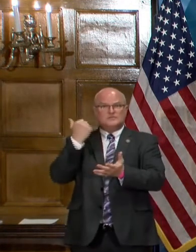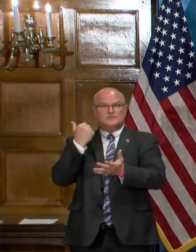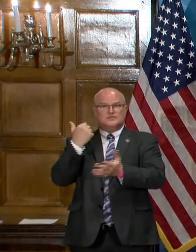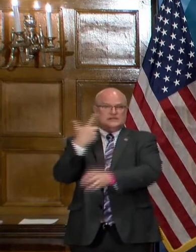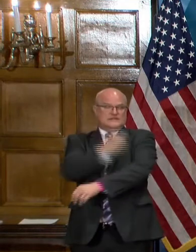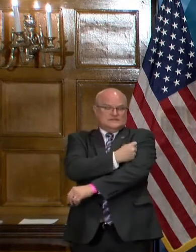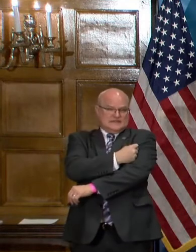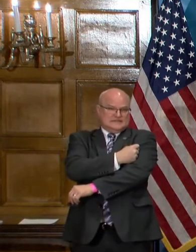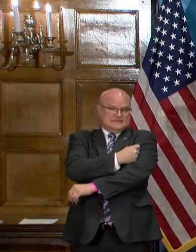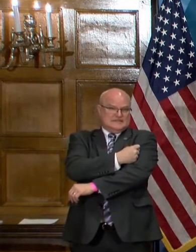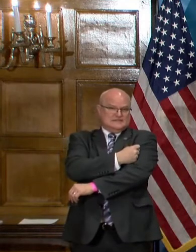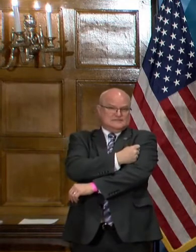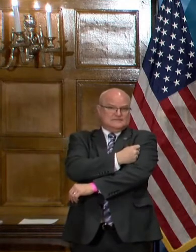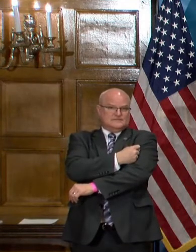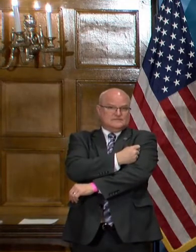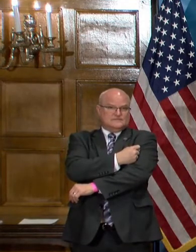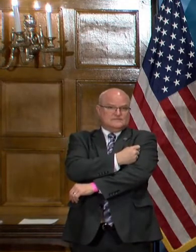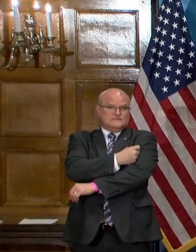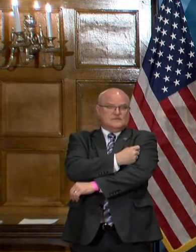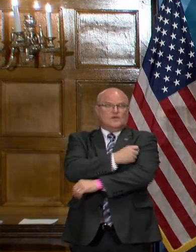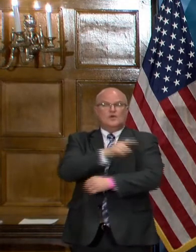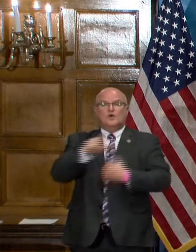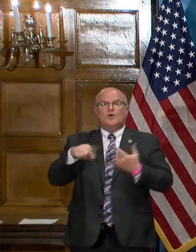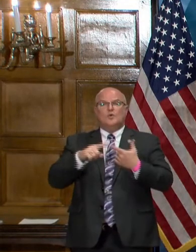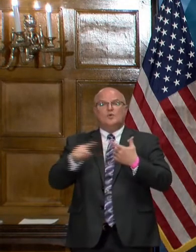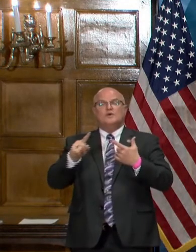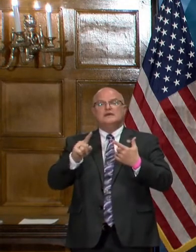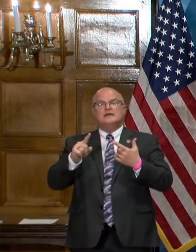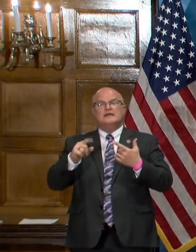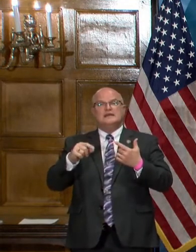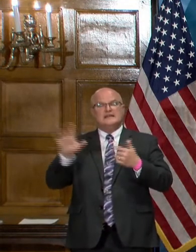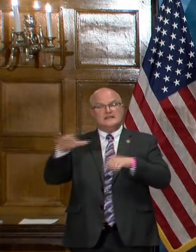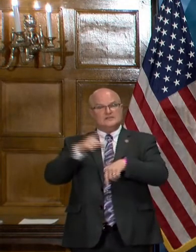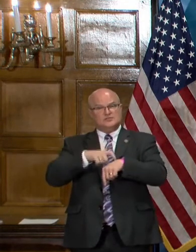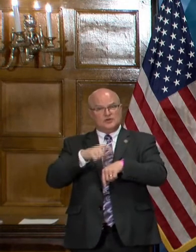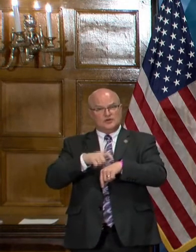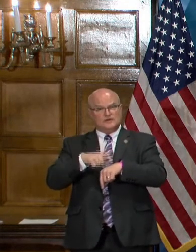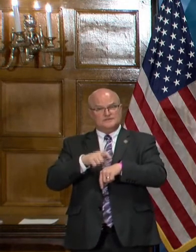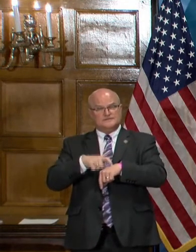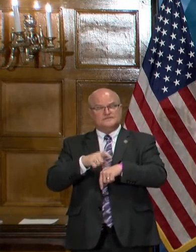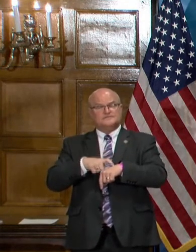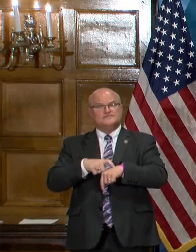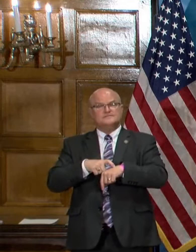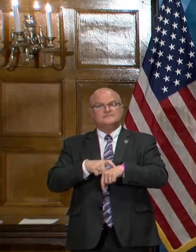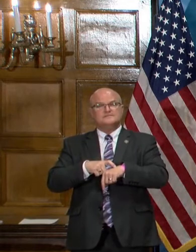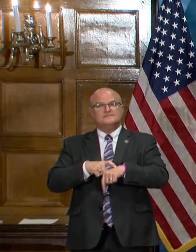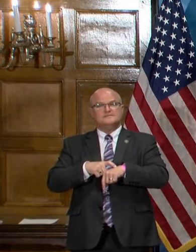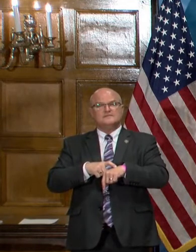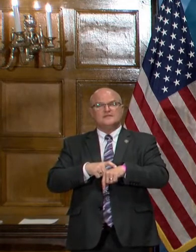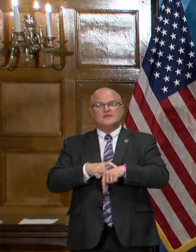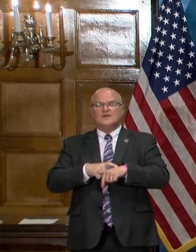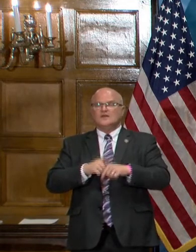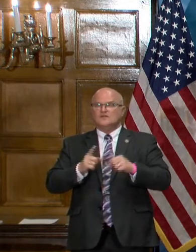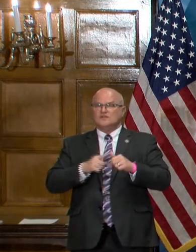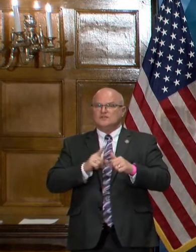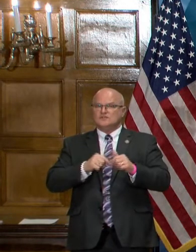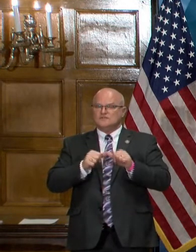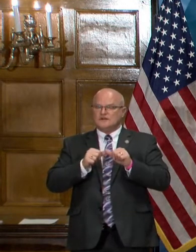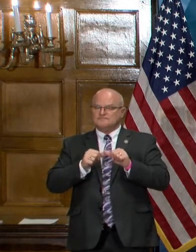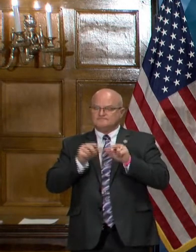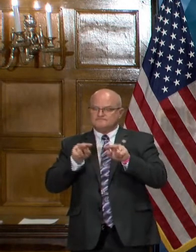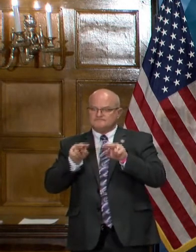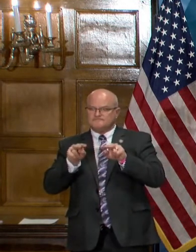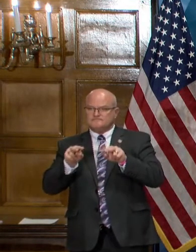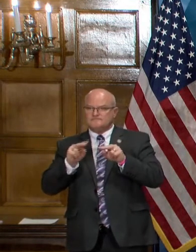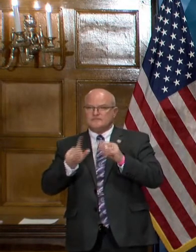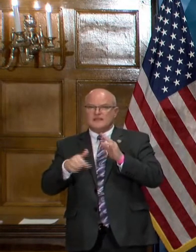be vaccinated whenever it's in their turn, first of all, keep following. There's going to